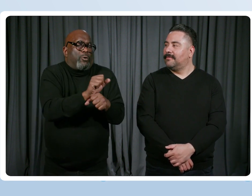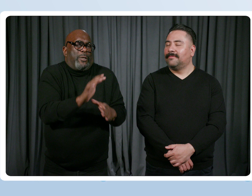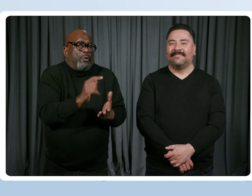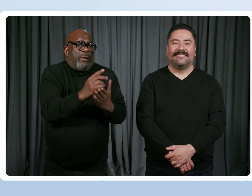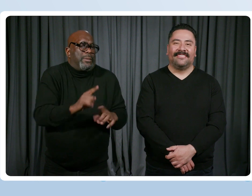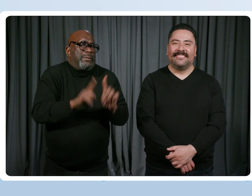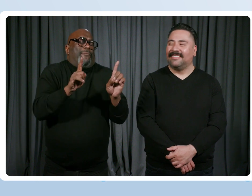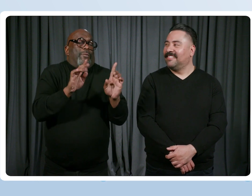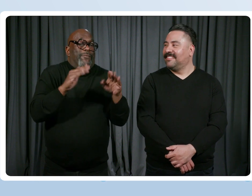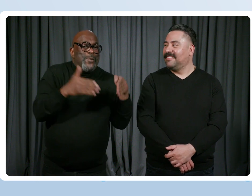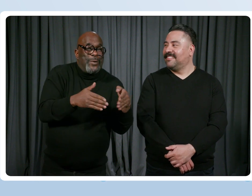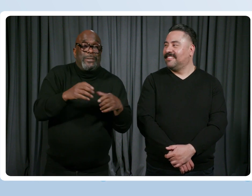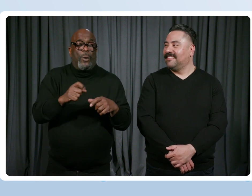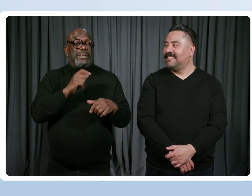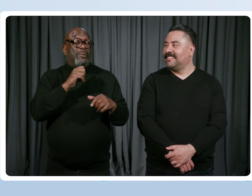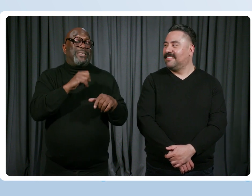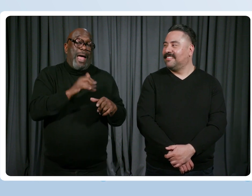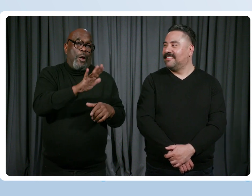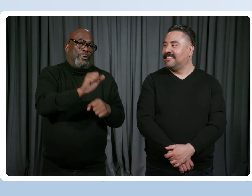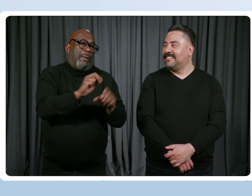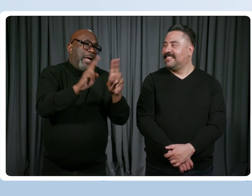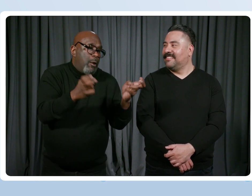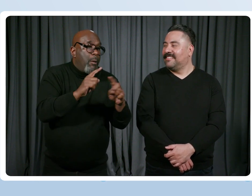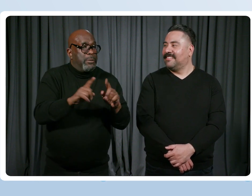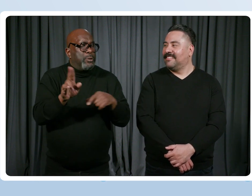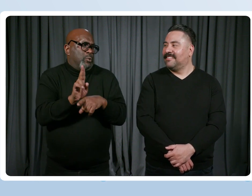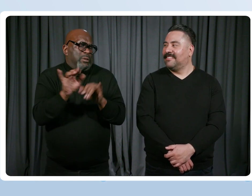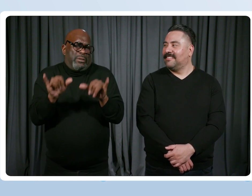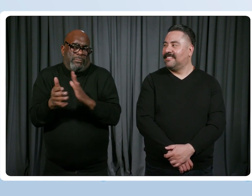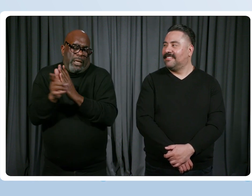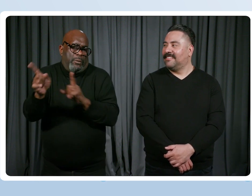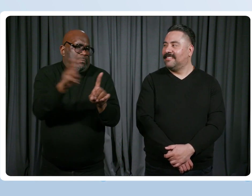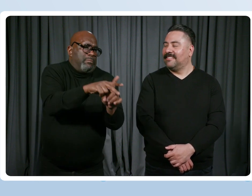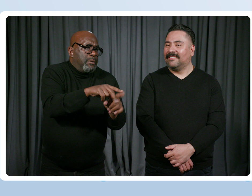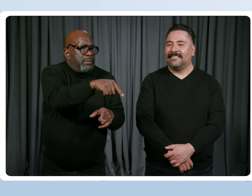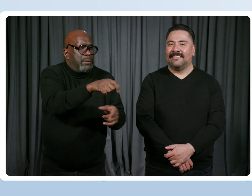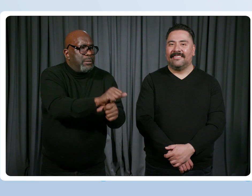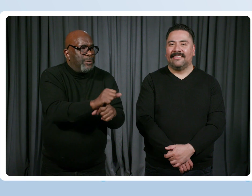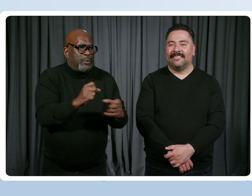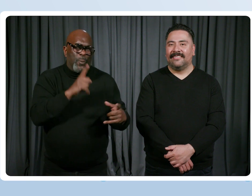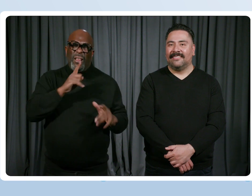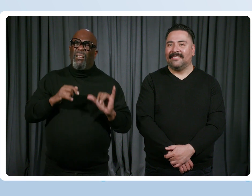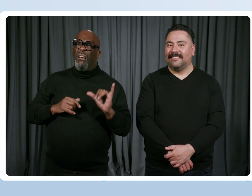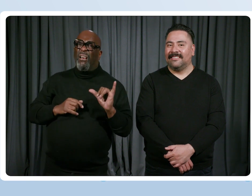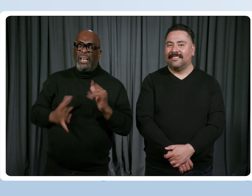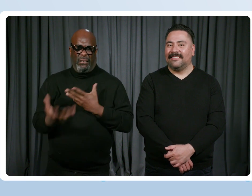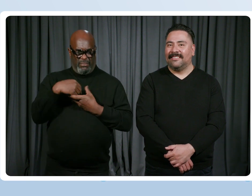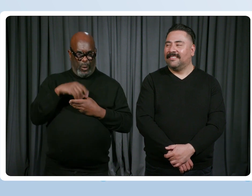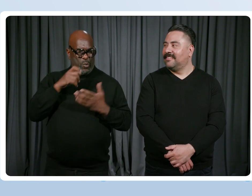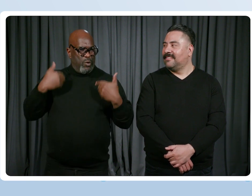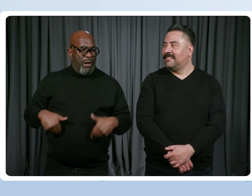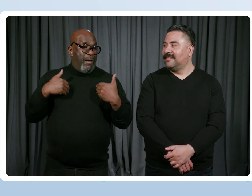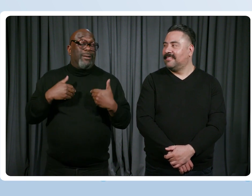it wasn't her title, but she was doing the exact same thing and using the same skills. And that typically it's just like kind of who you are. You are an